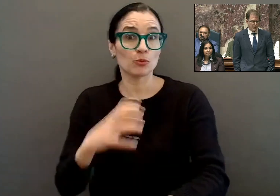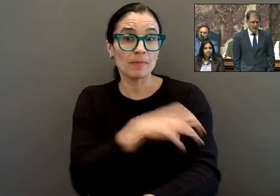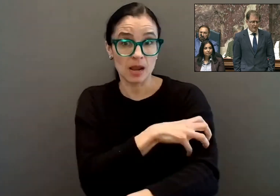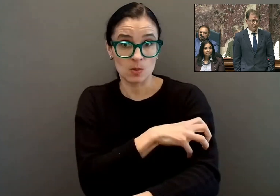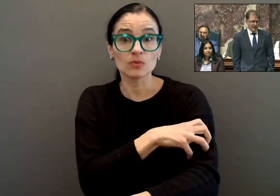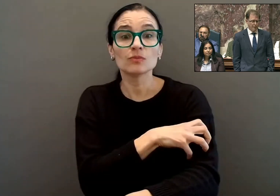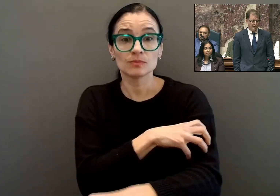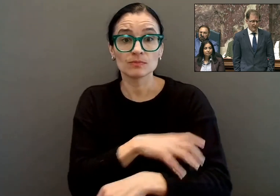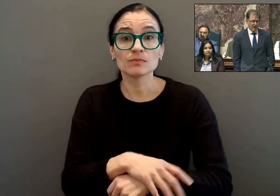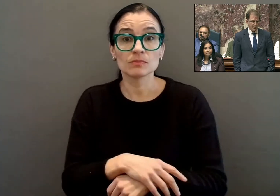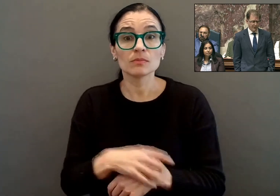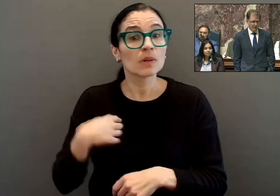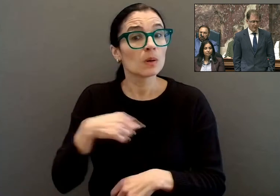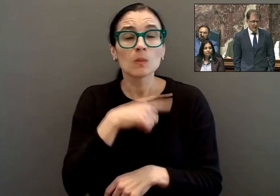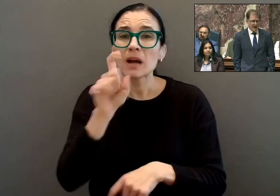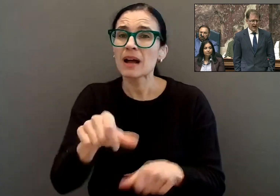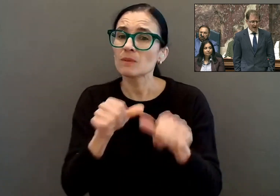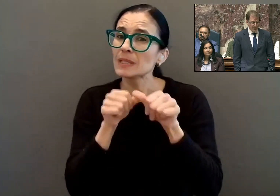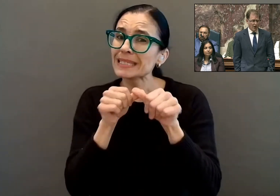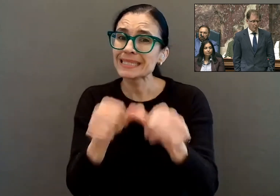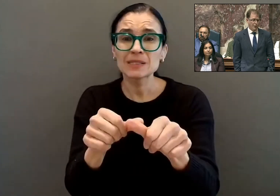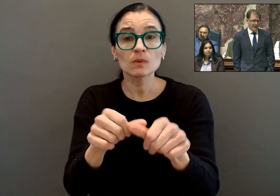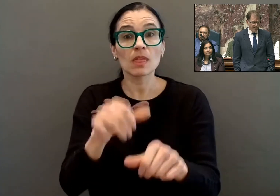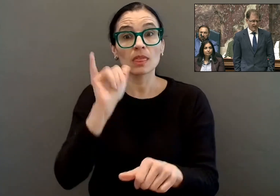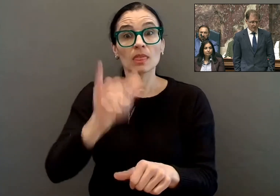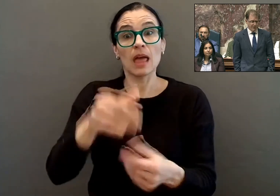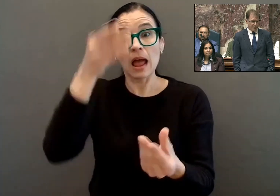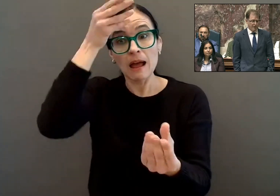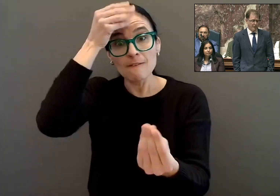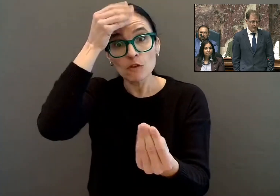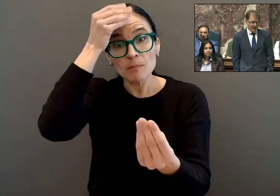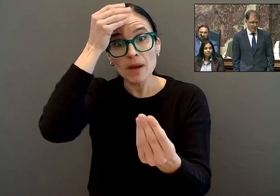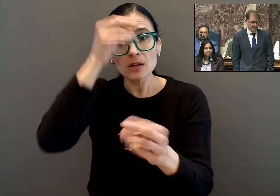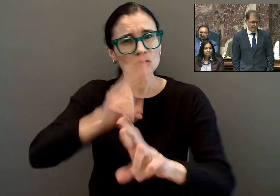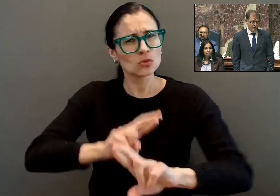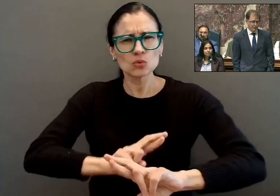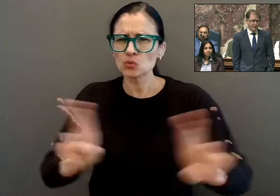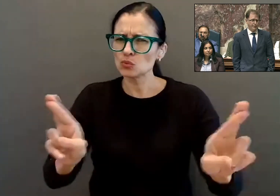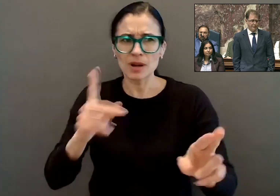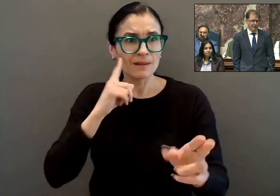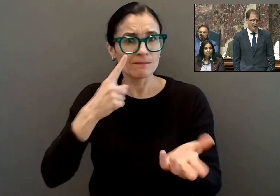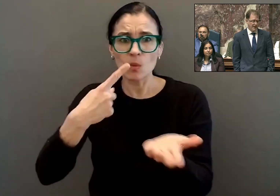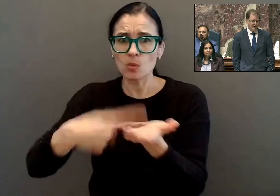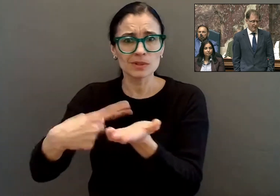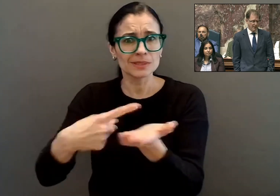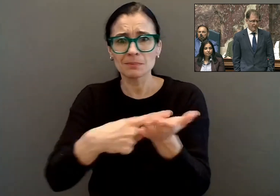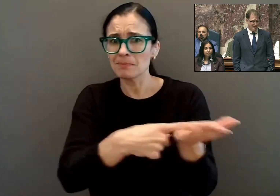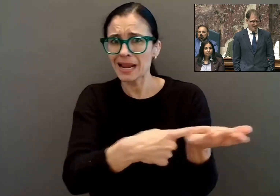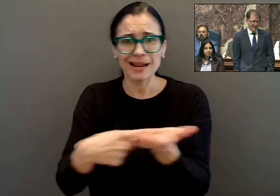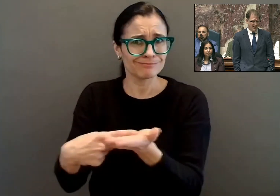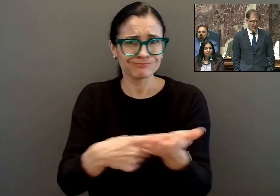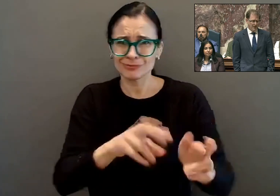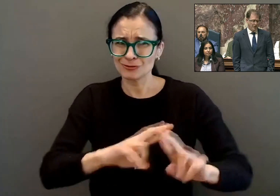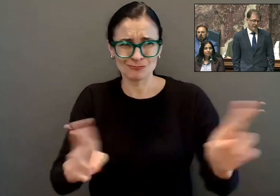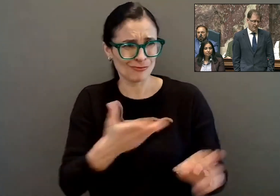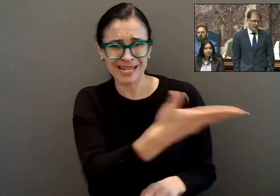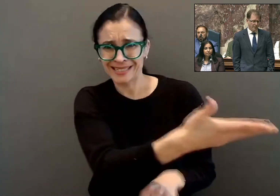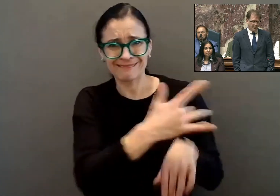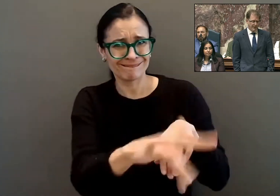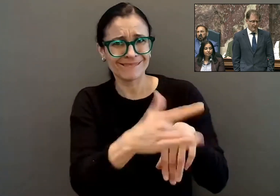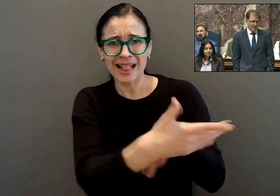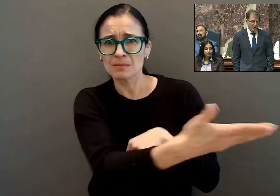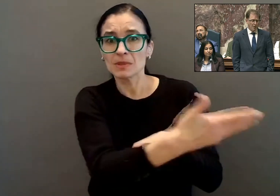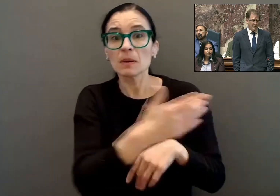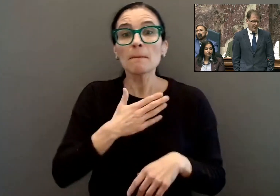debate is available to the opposition, as are briefings from my ministry, which will be provided to the opposition. So I think,